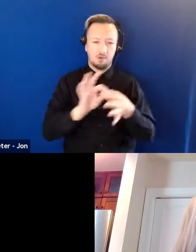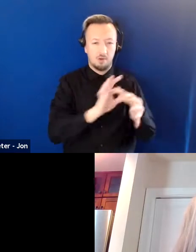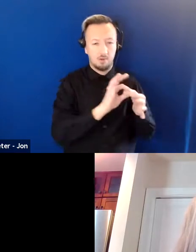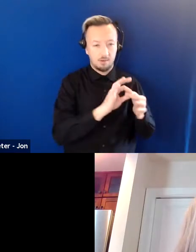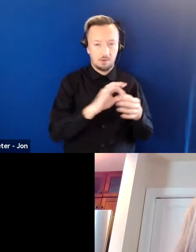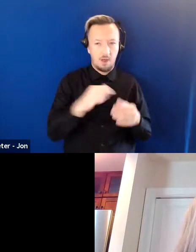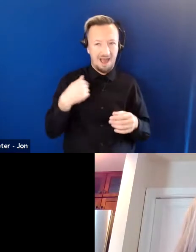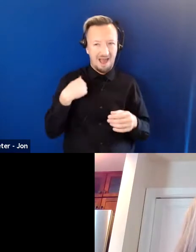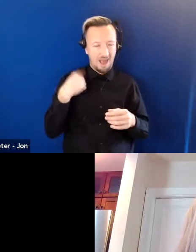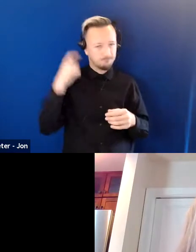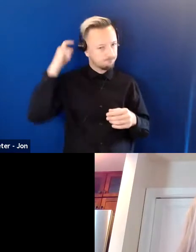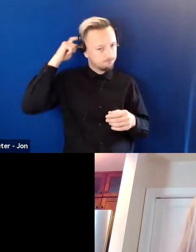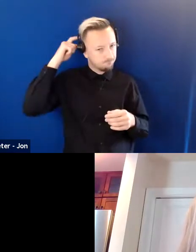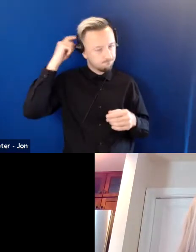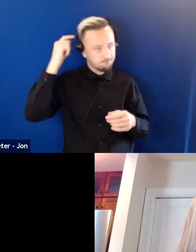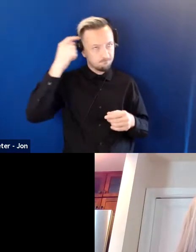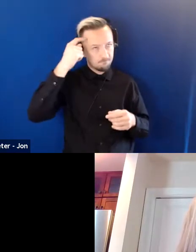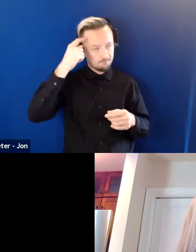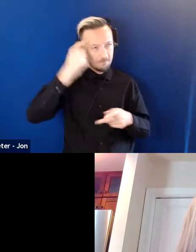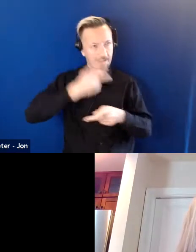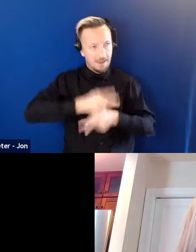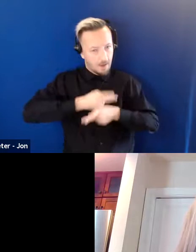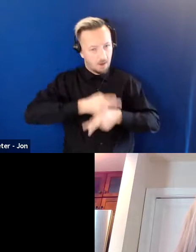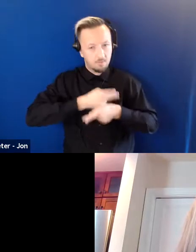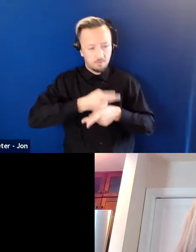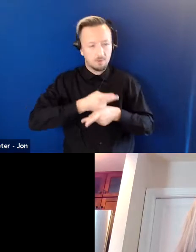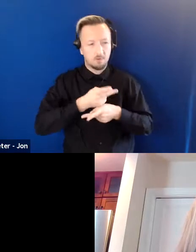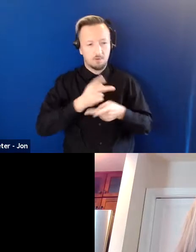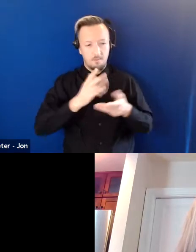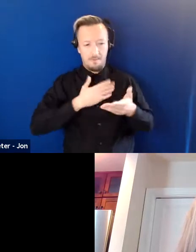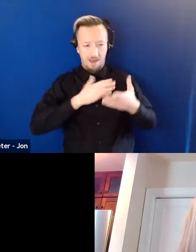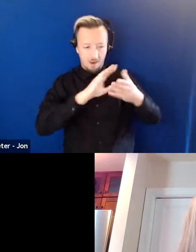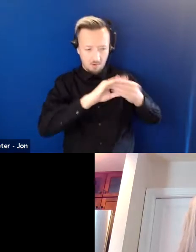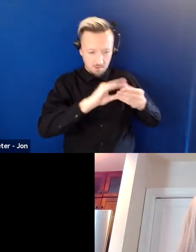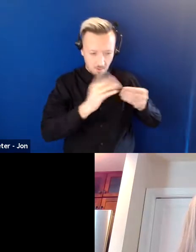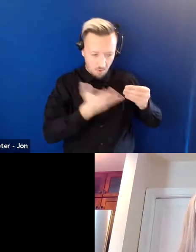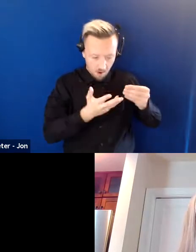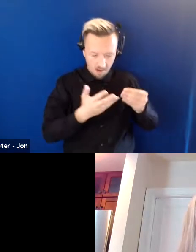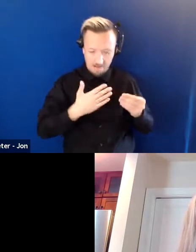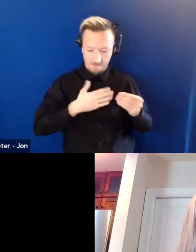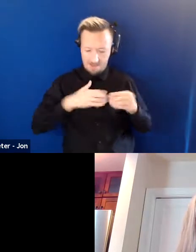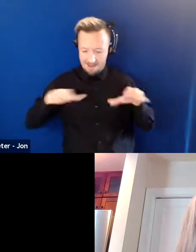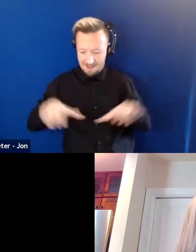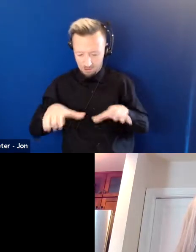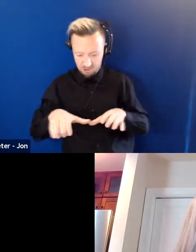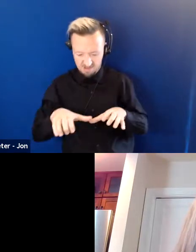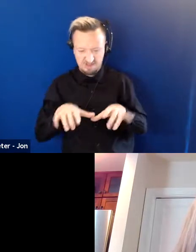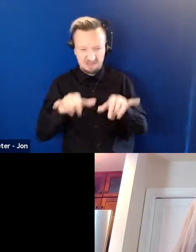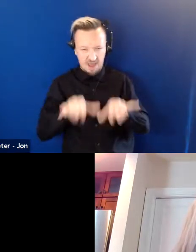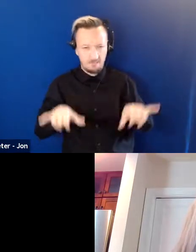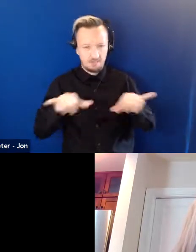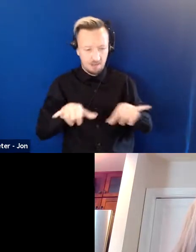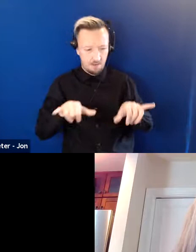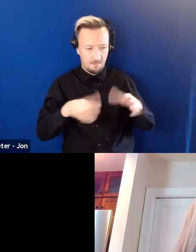conscious way. It's not only the words that you say, but it's the actions that are congruent and consistent with the words